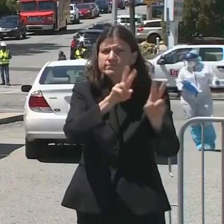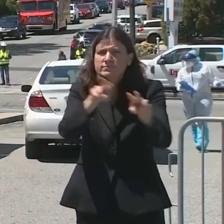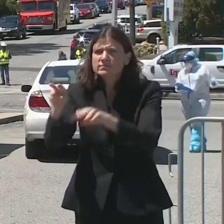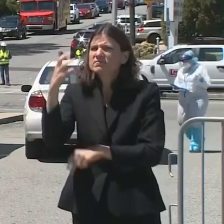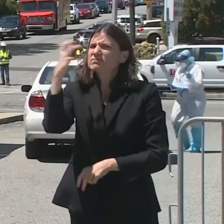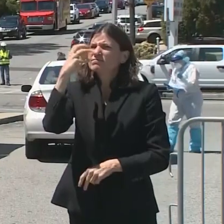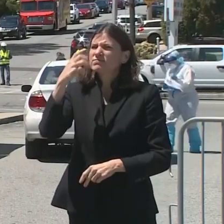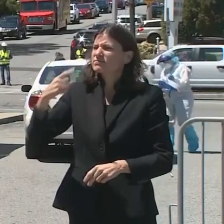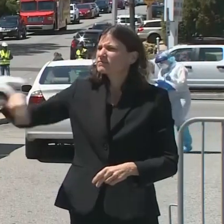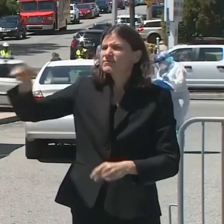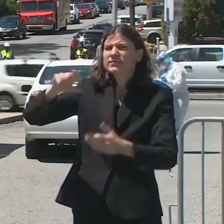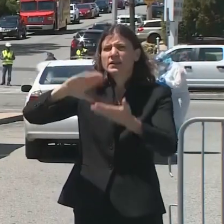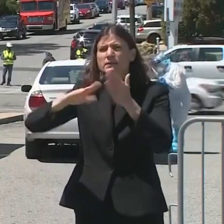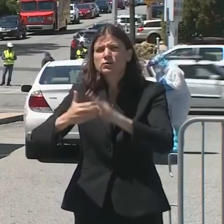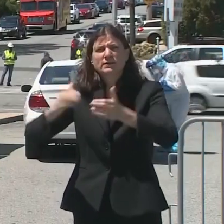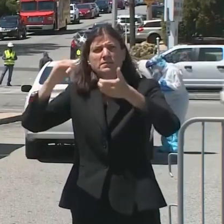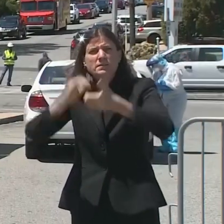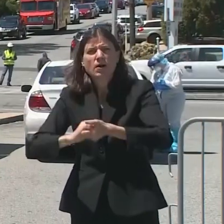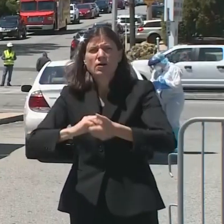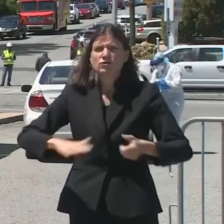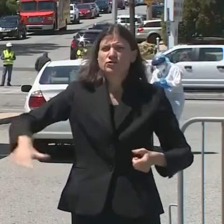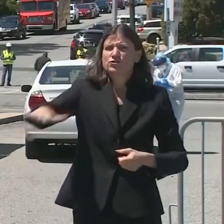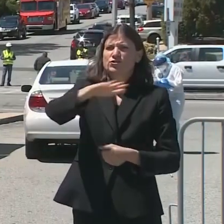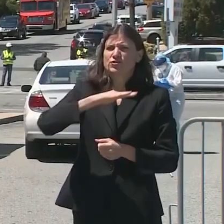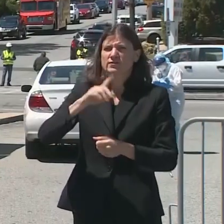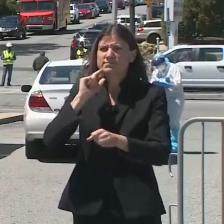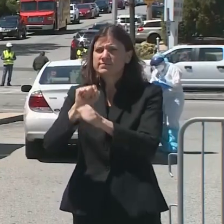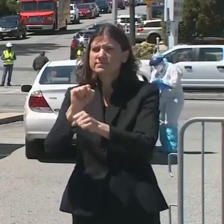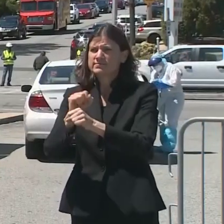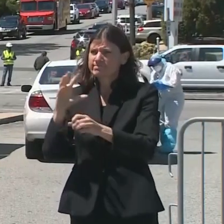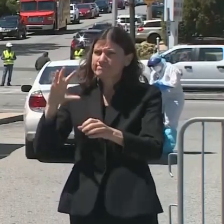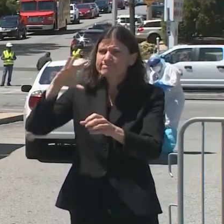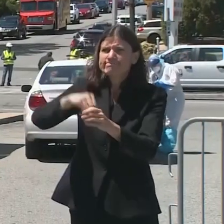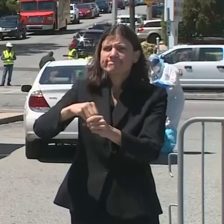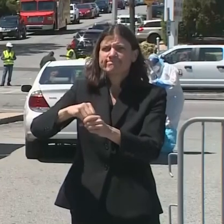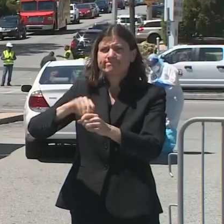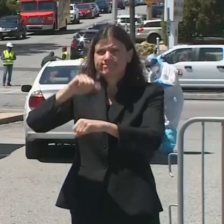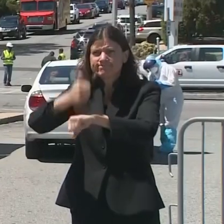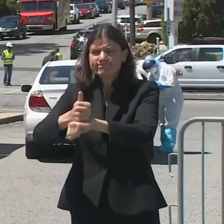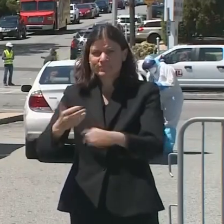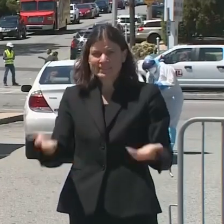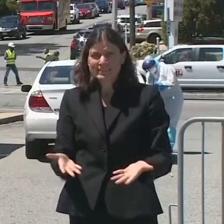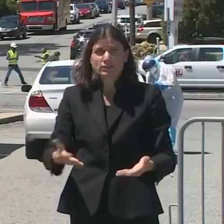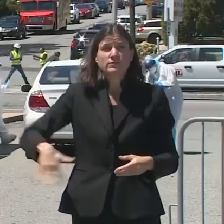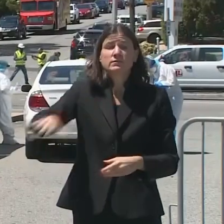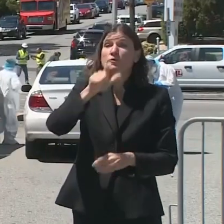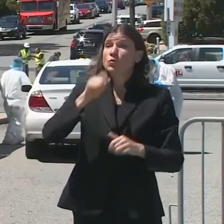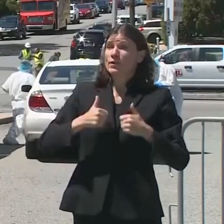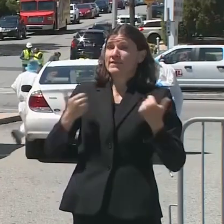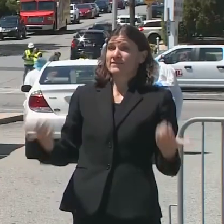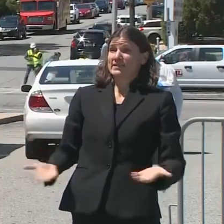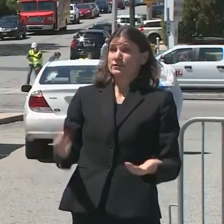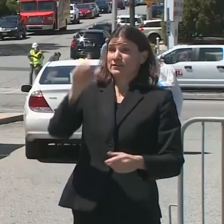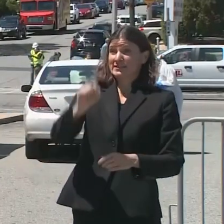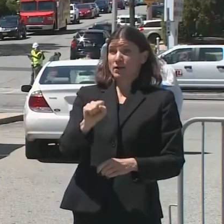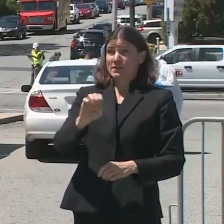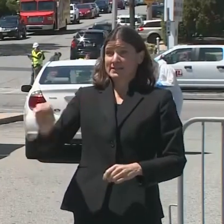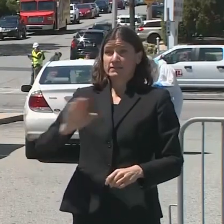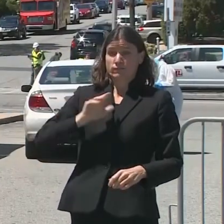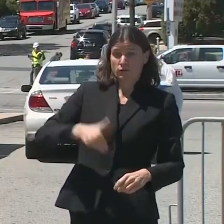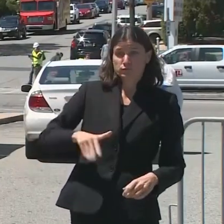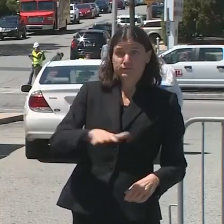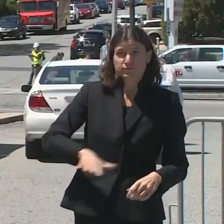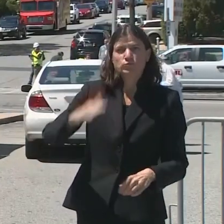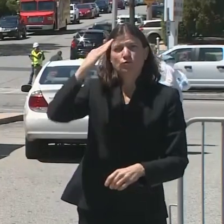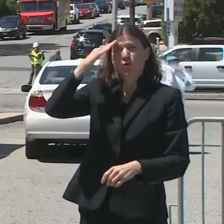as we continue to expand our testing capacity to monitor infection rates by region, they also provide care and support